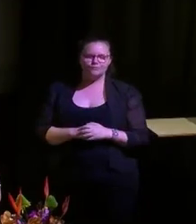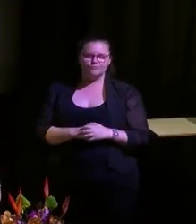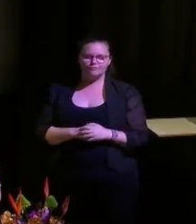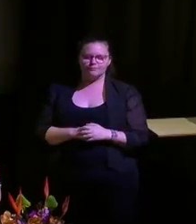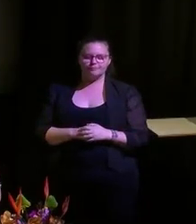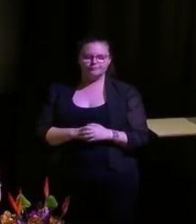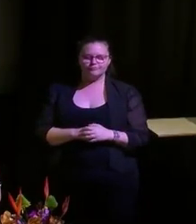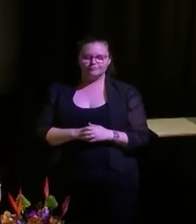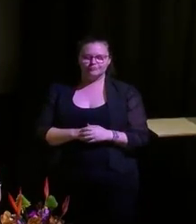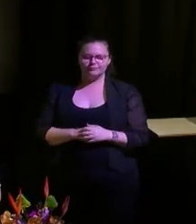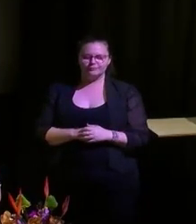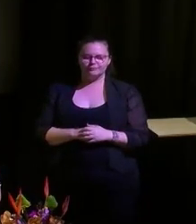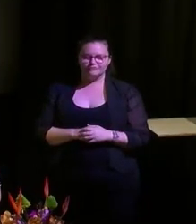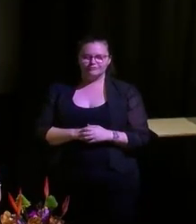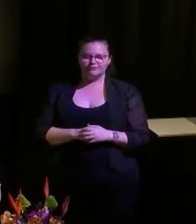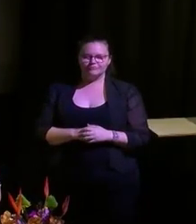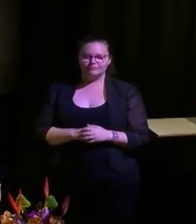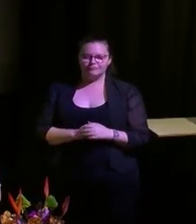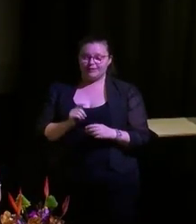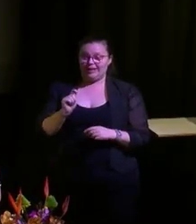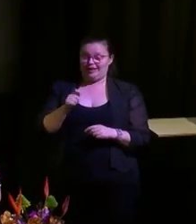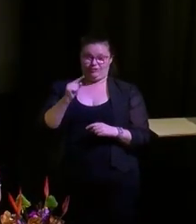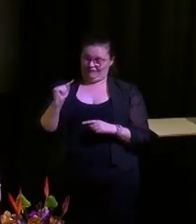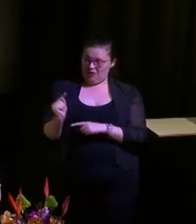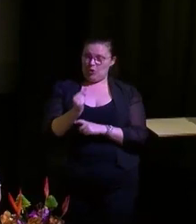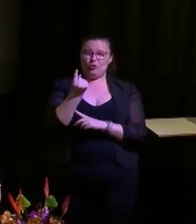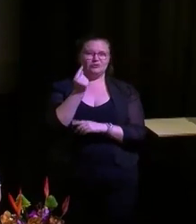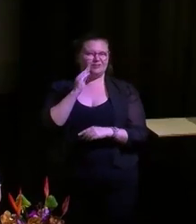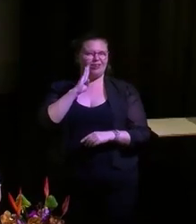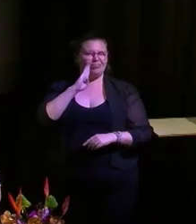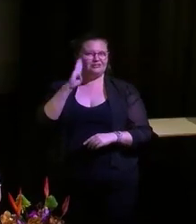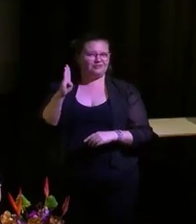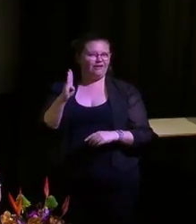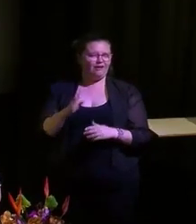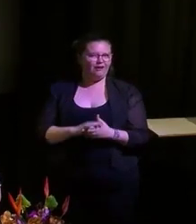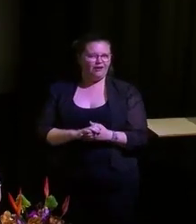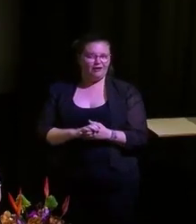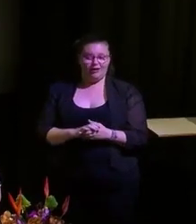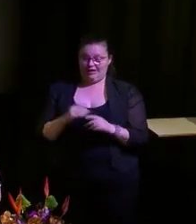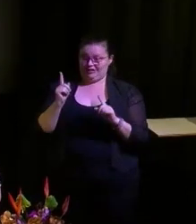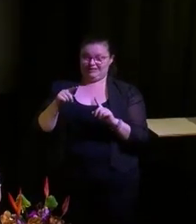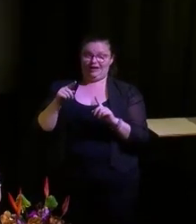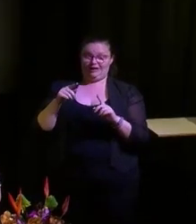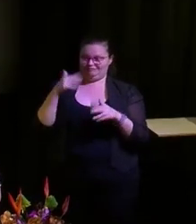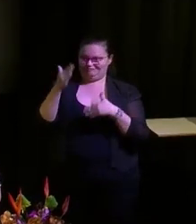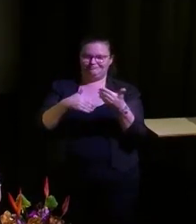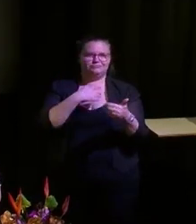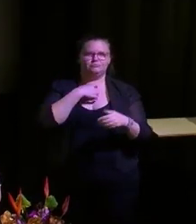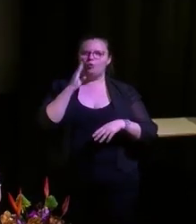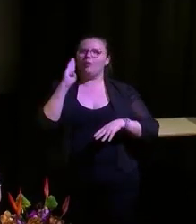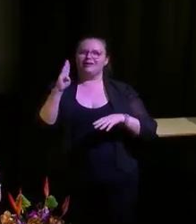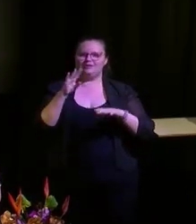on to do the first ever lecture that then kicked off other lectures around the